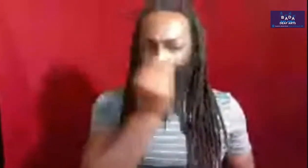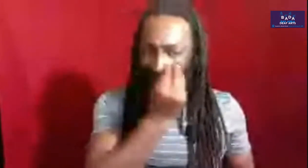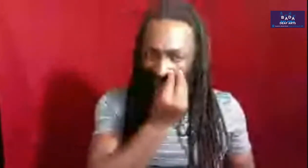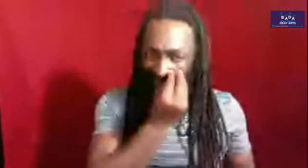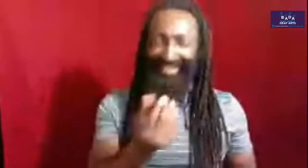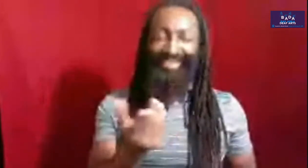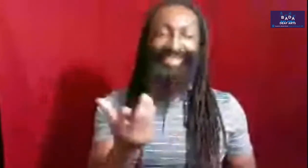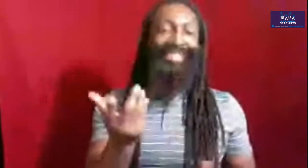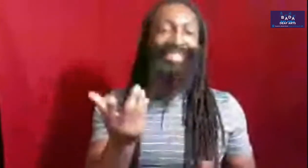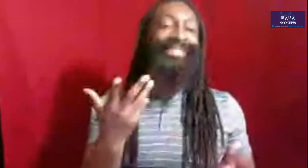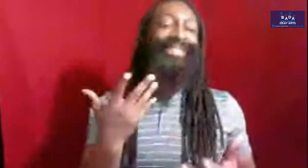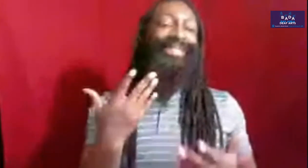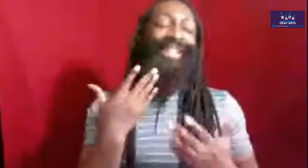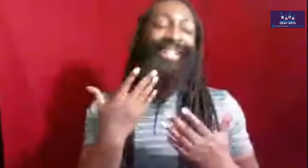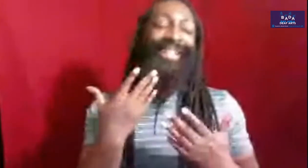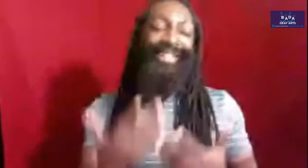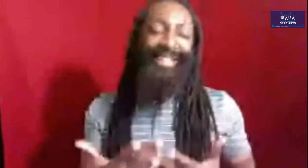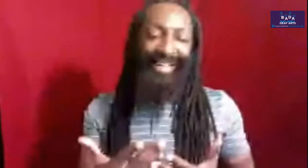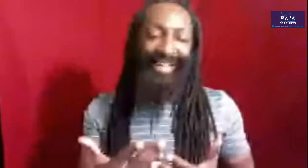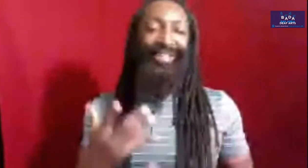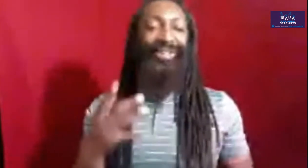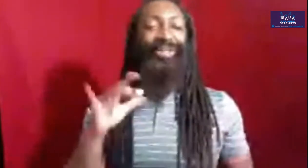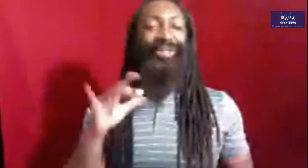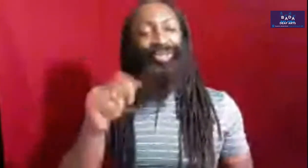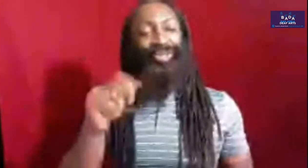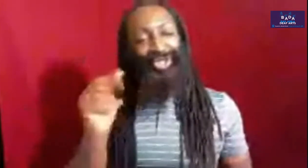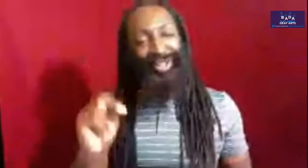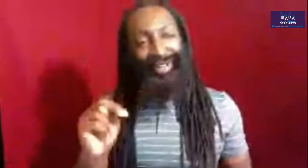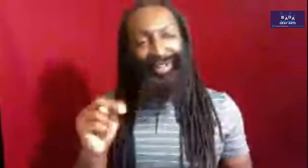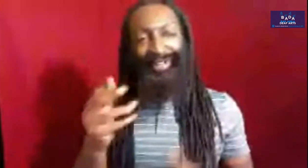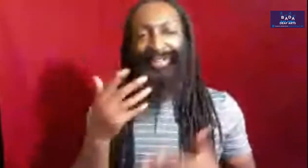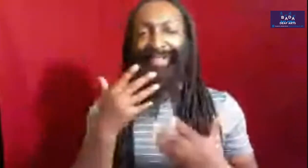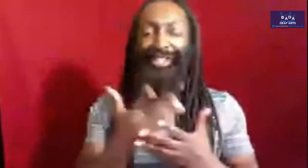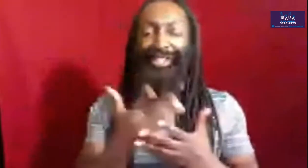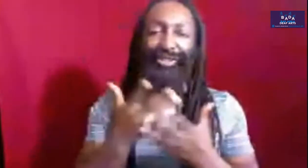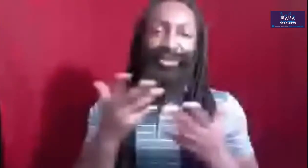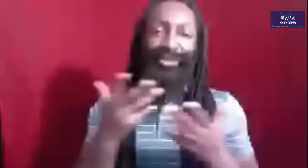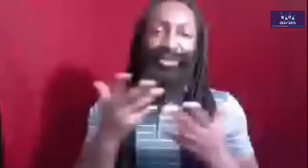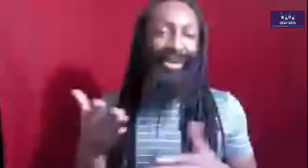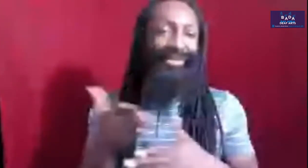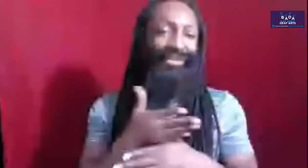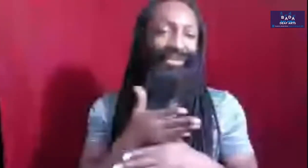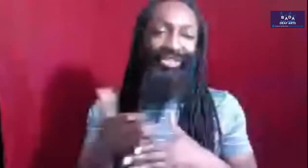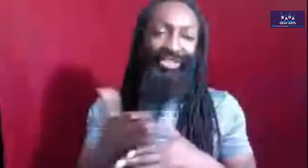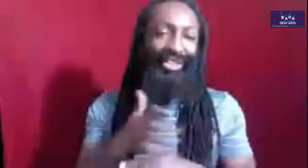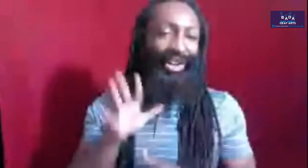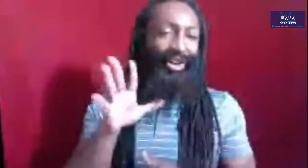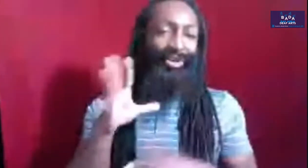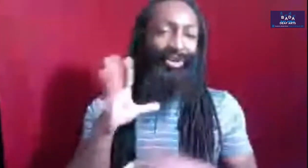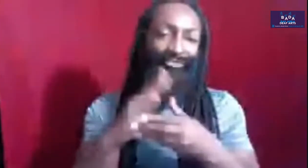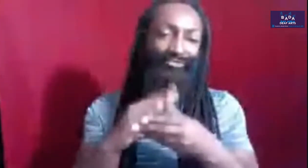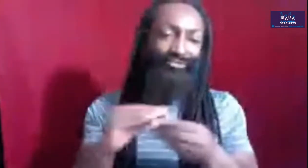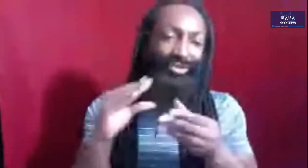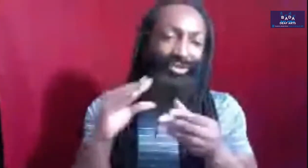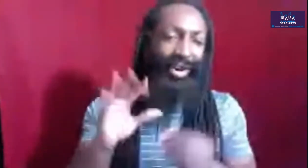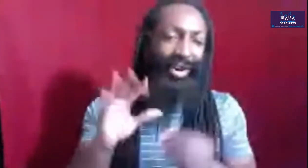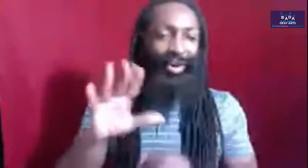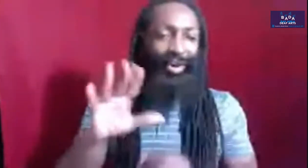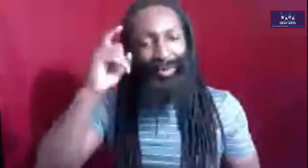Thank you, Orkid and John, for being with us. So yes, thank you, John. Thank you, Orkid. Thank you so much for sharing your